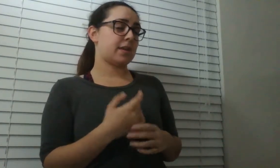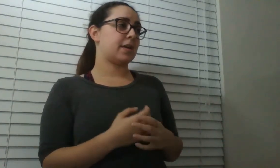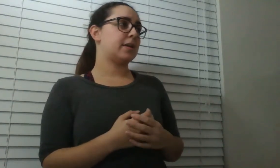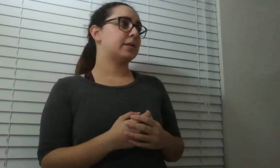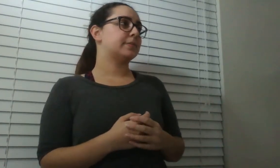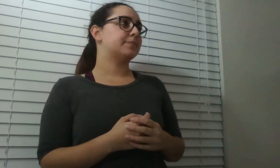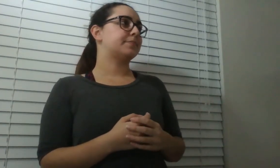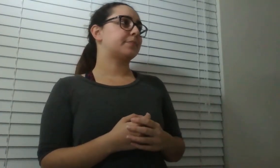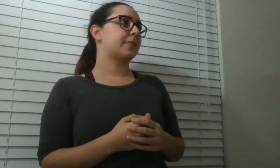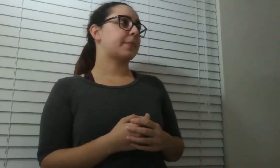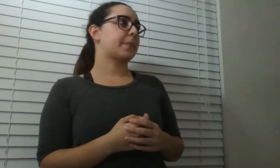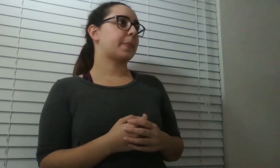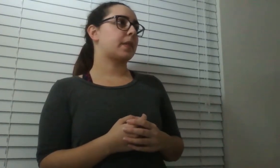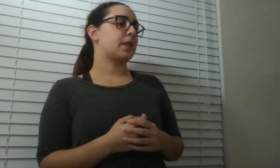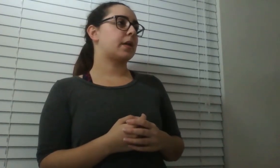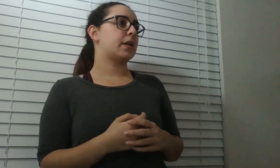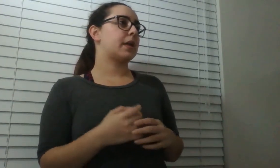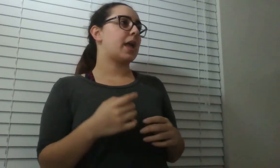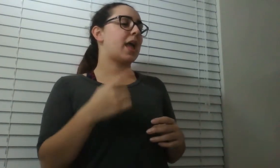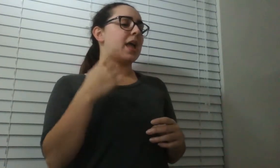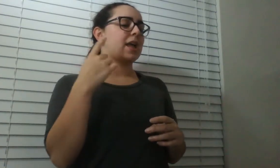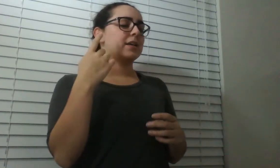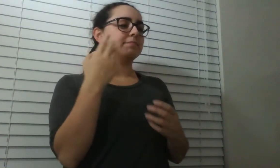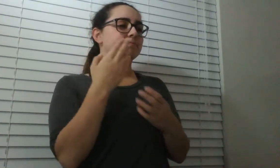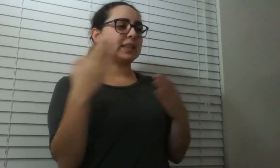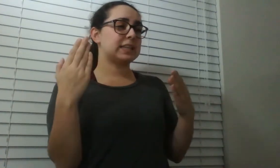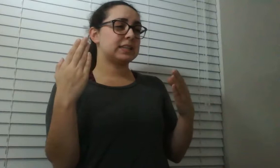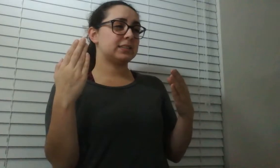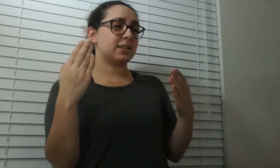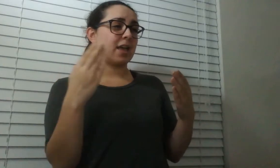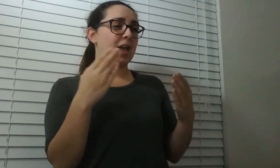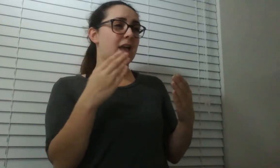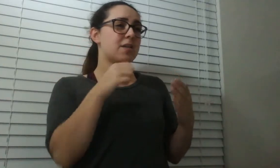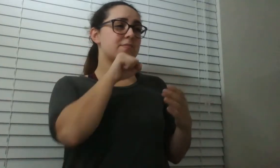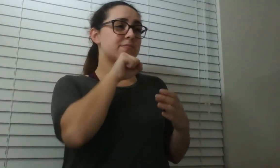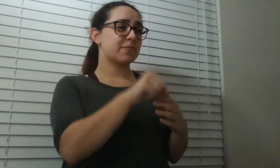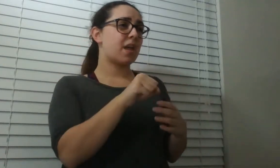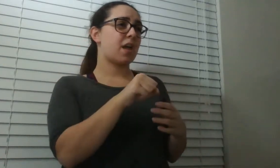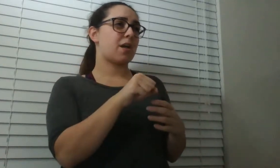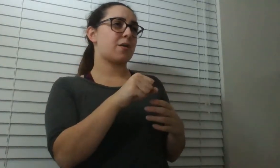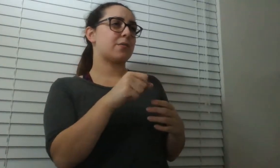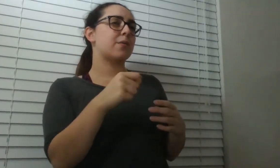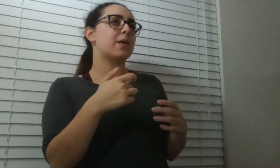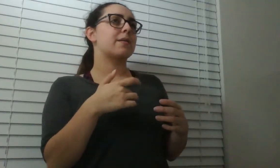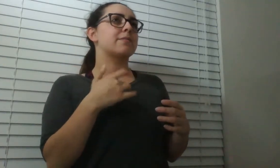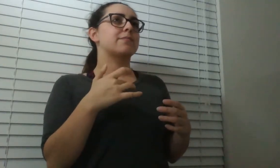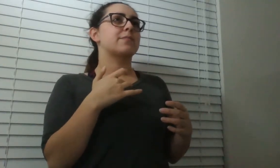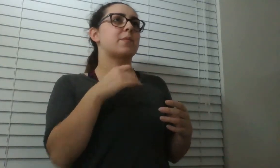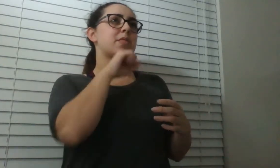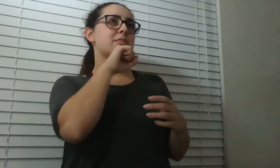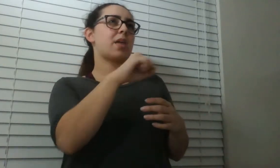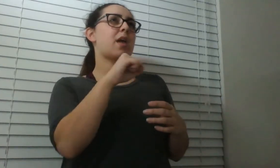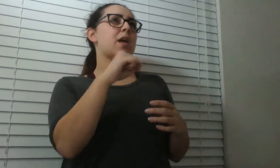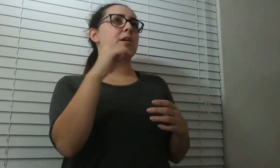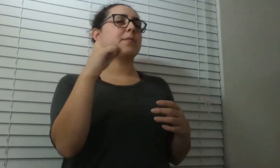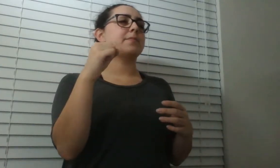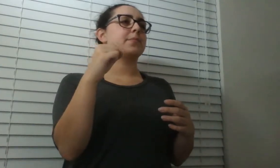us is exactly the fact that we know it's going to disappear. We know it's impermanent. We know it won't last. But what we love is this